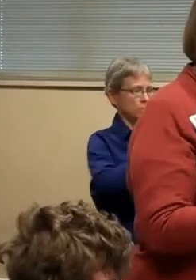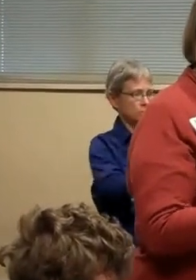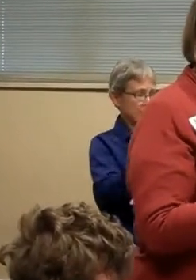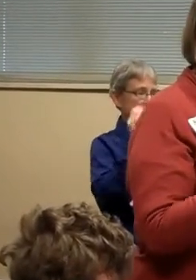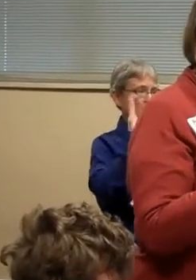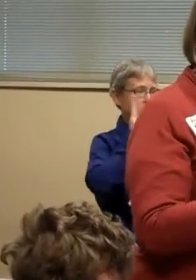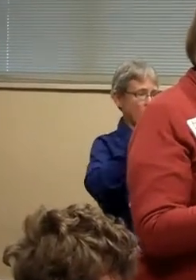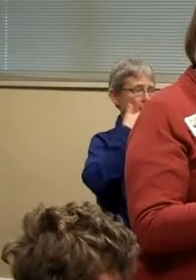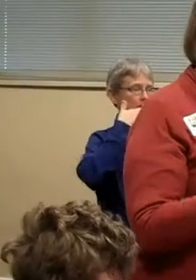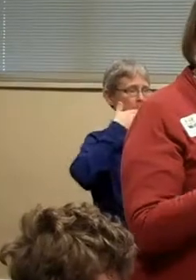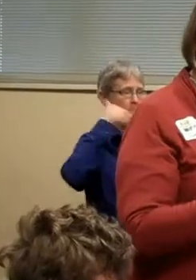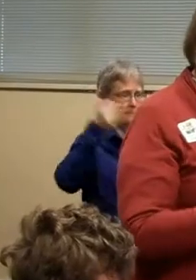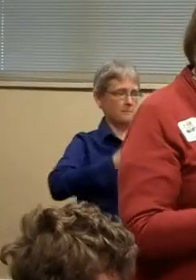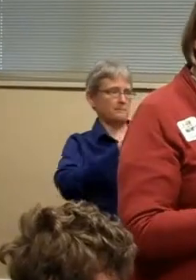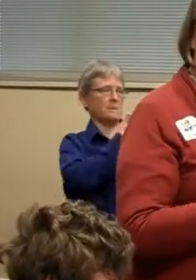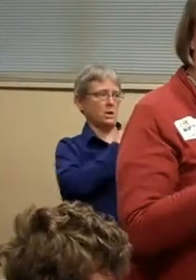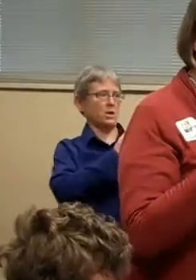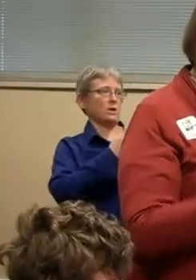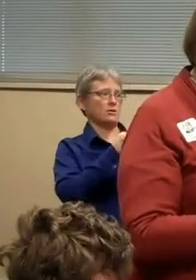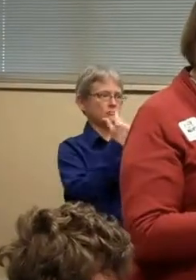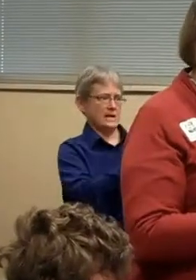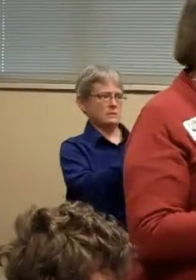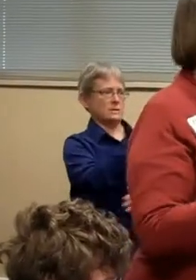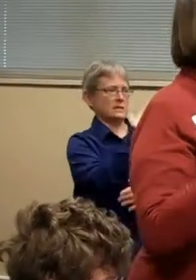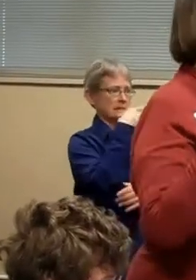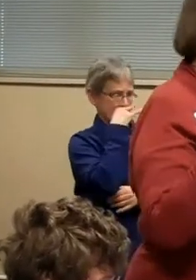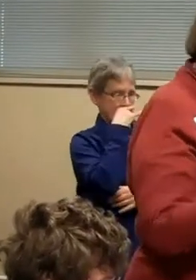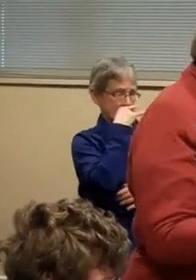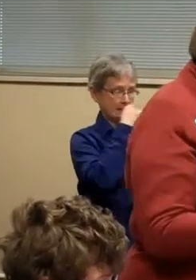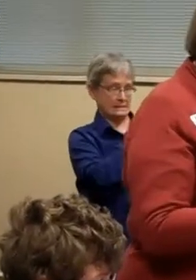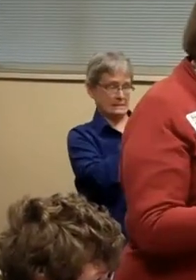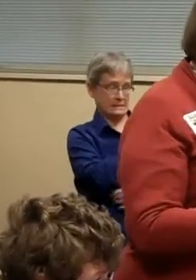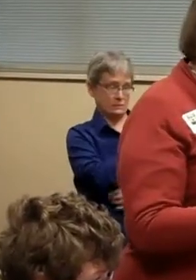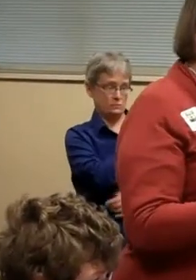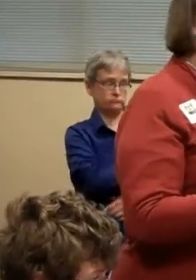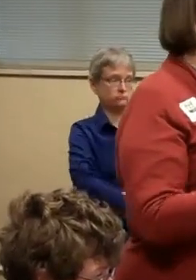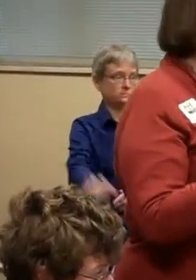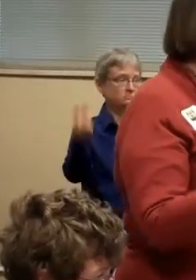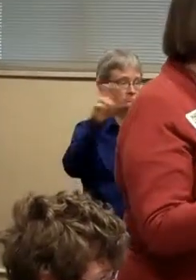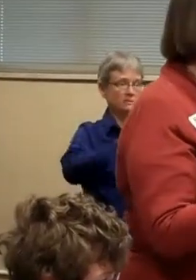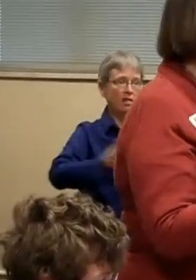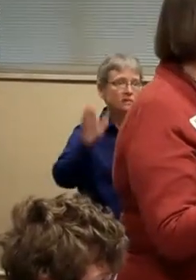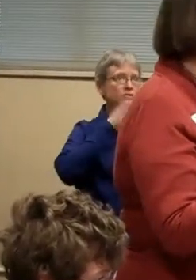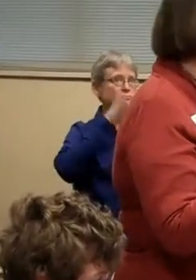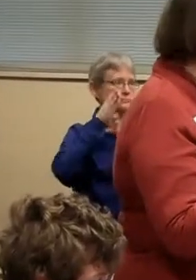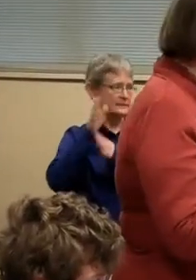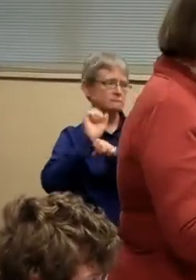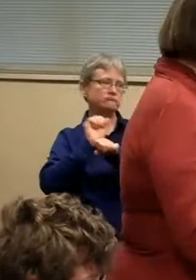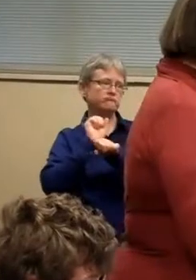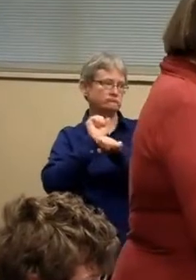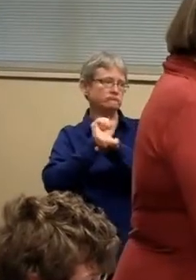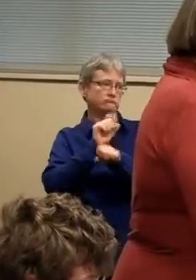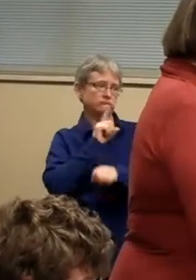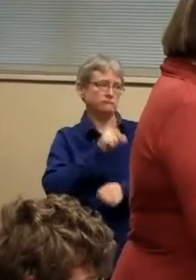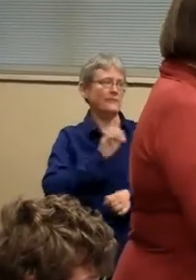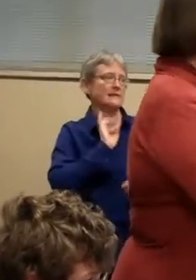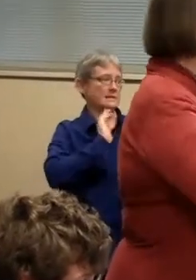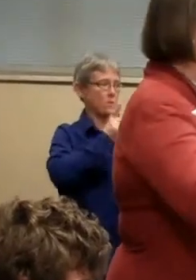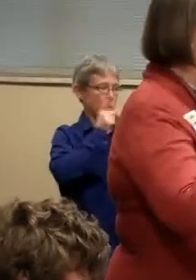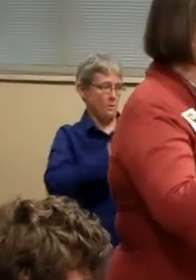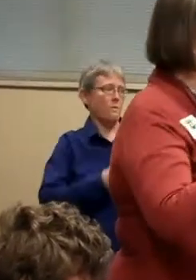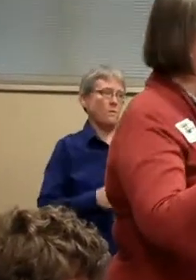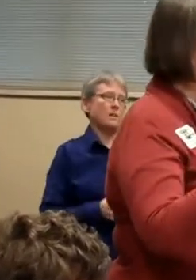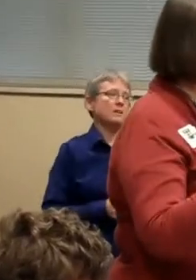be better at getting kids out of high school into college and into careers. So those are the goals of what we're